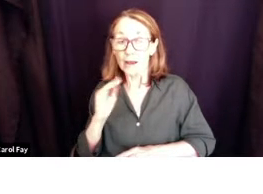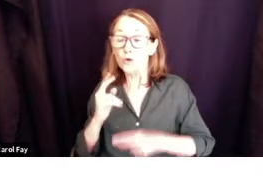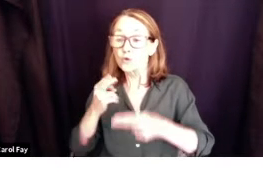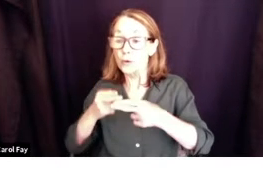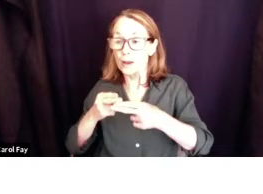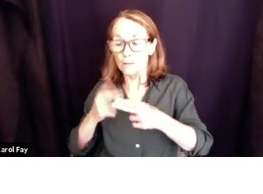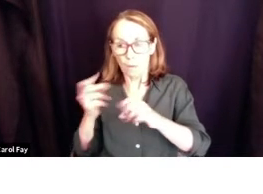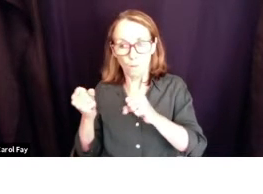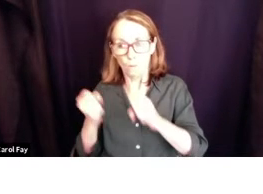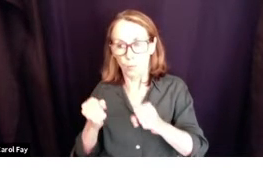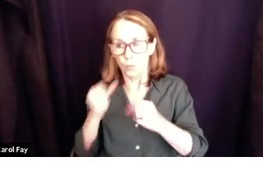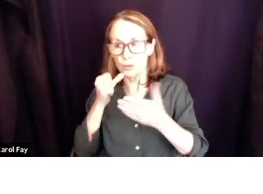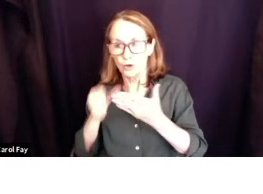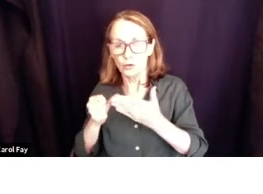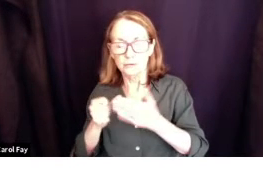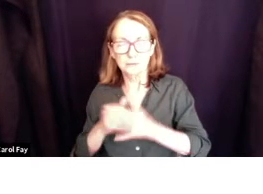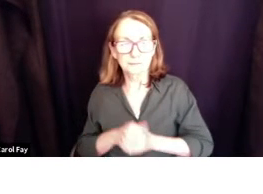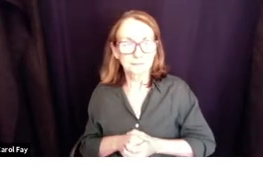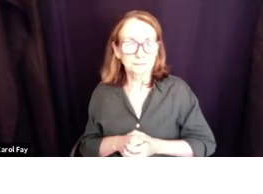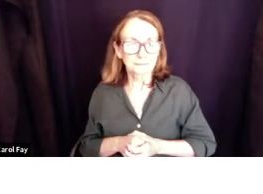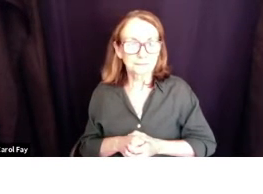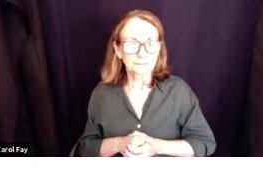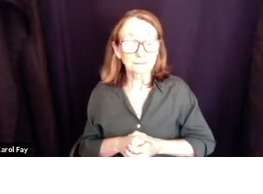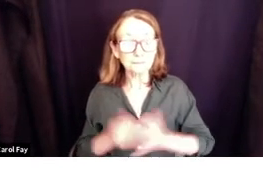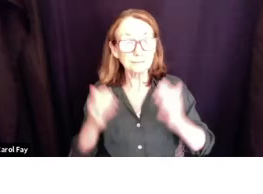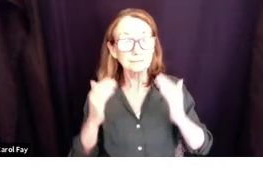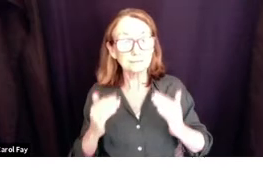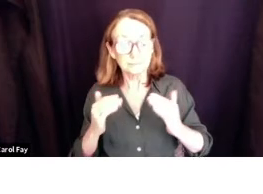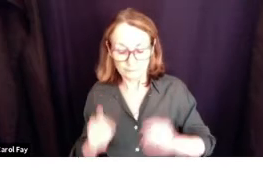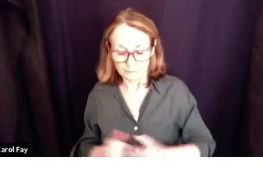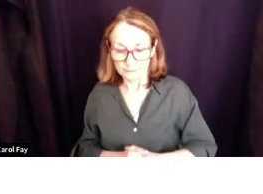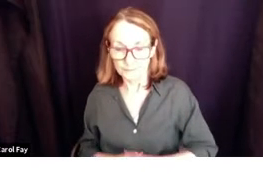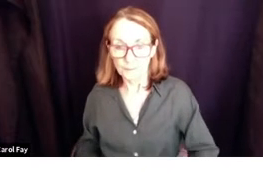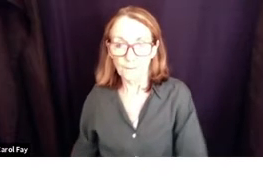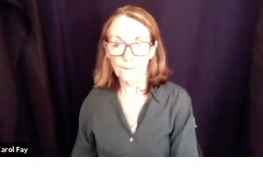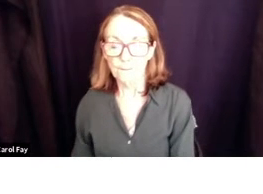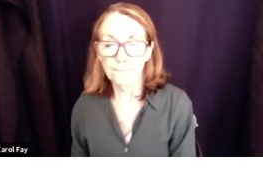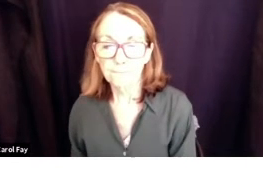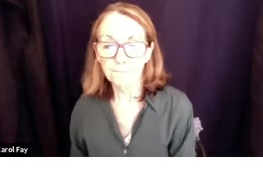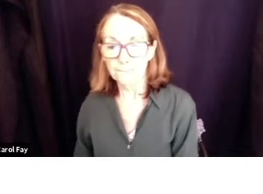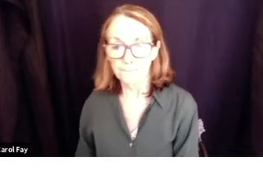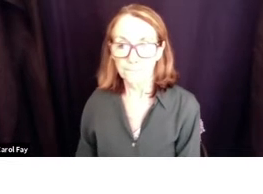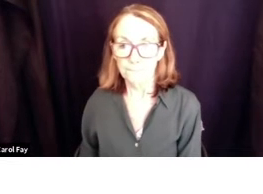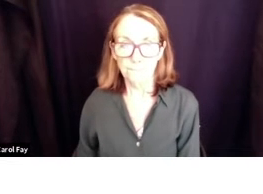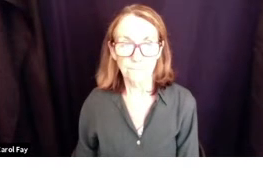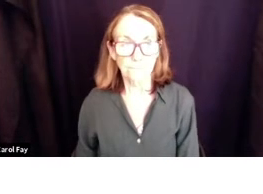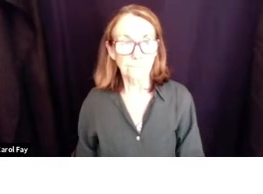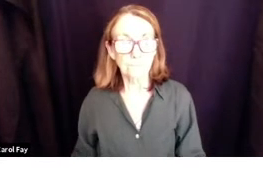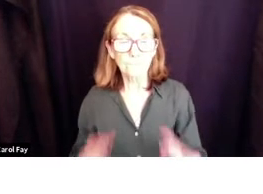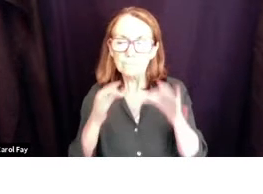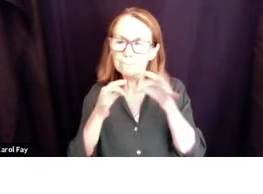so that's in bold. Make it nice and big, stand out. Okay. Next.